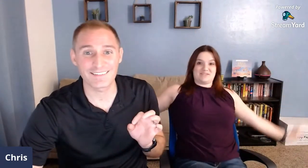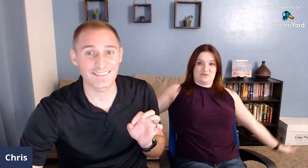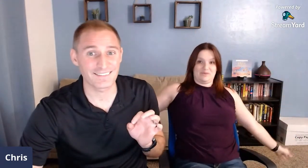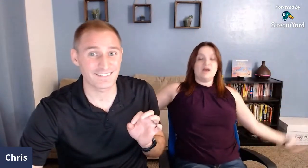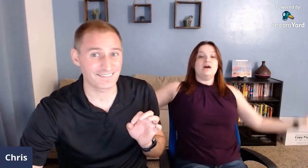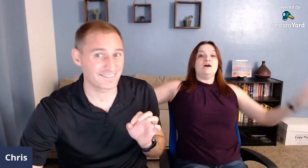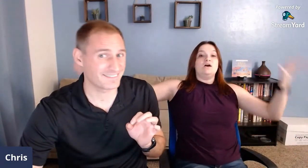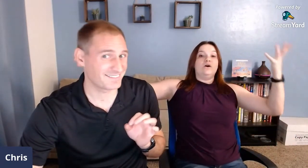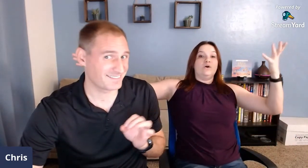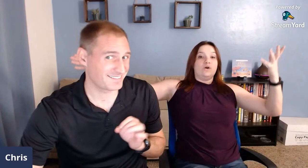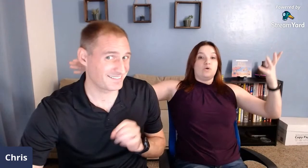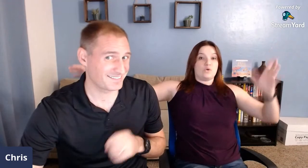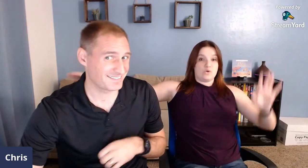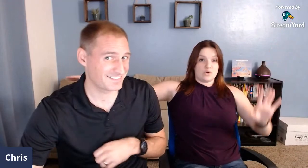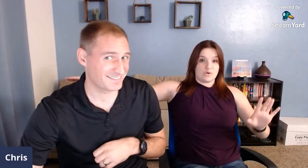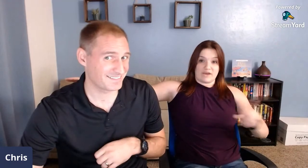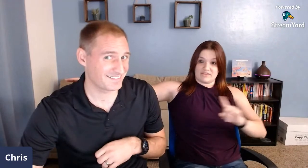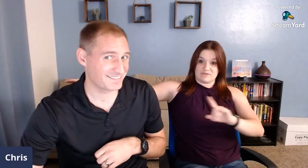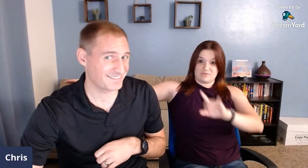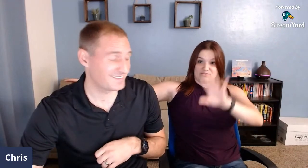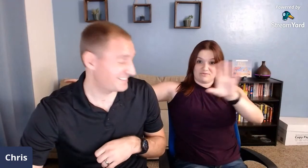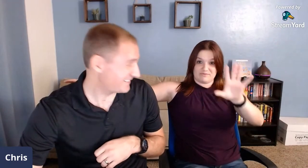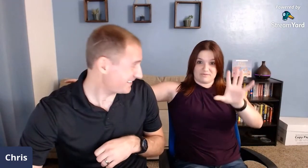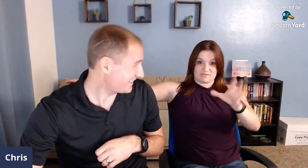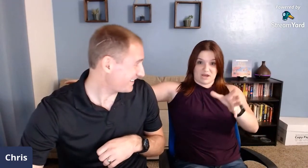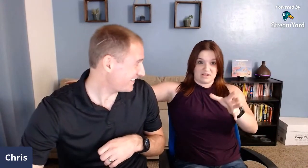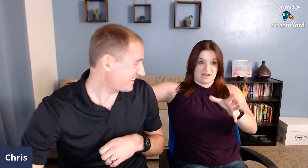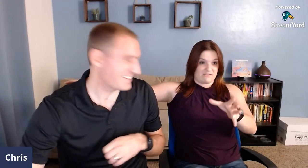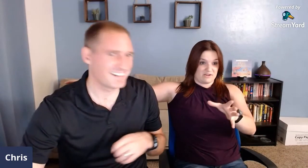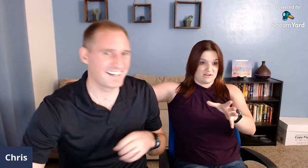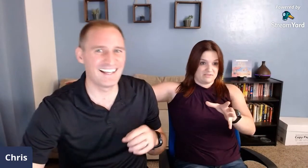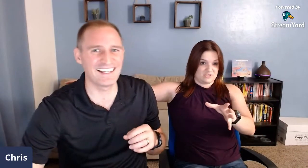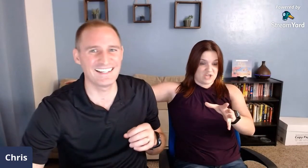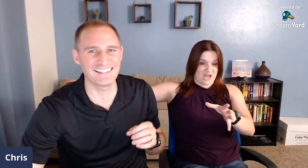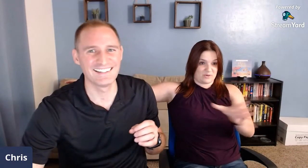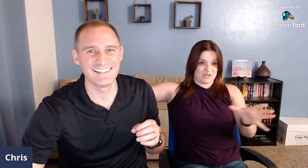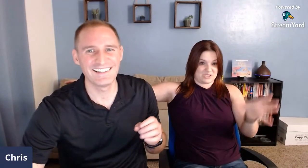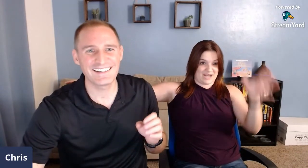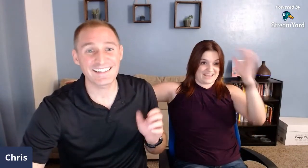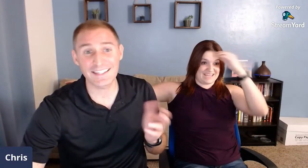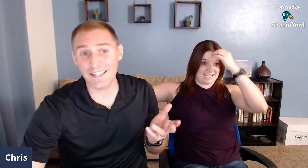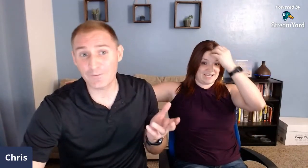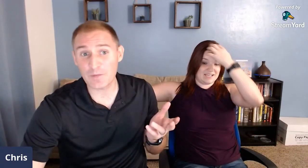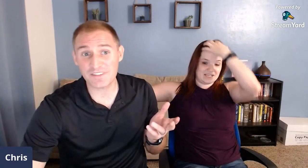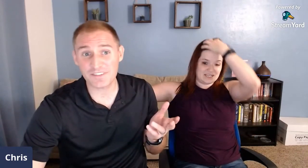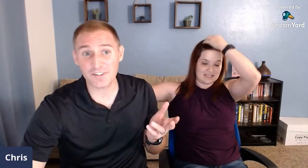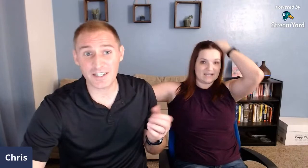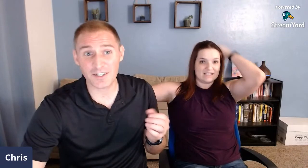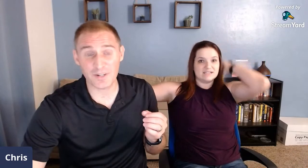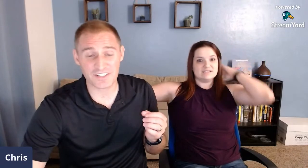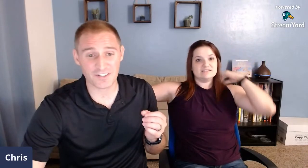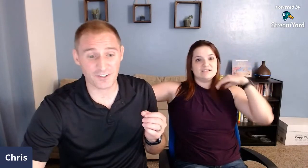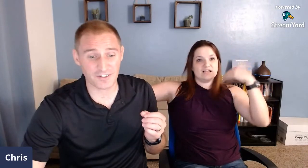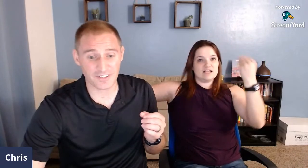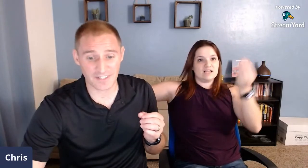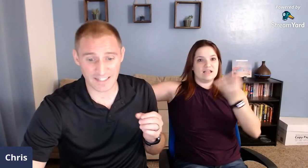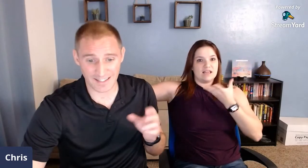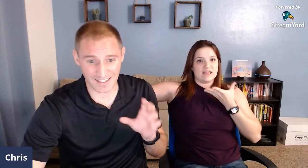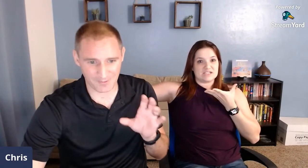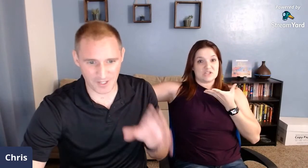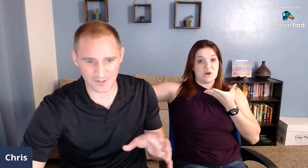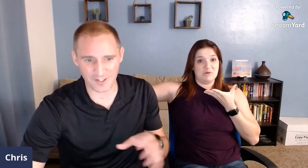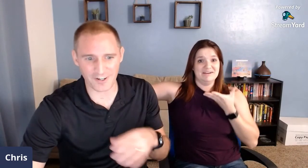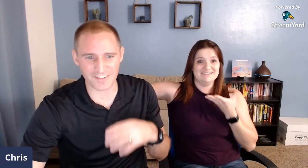Okay. So I think we've gotten every chat question. I think. If we missed your question